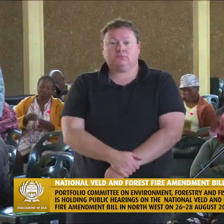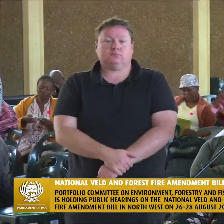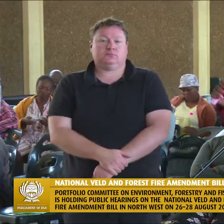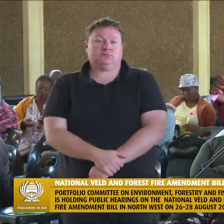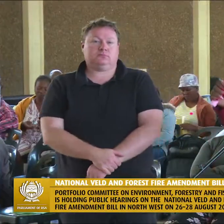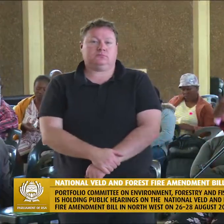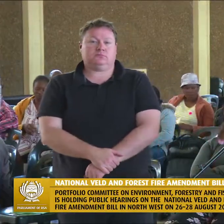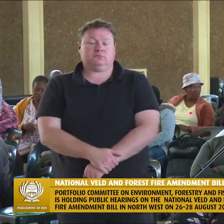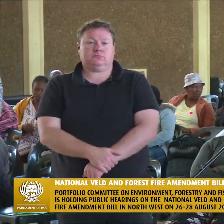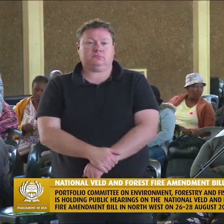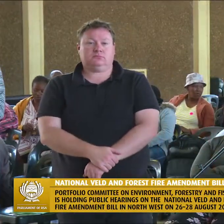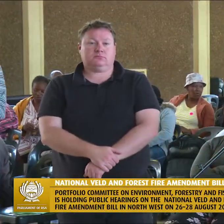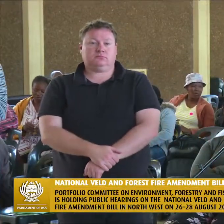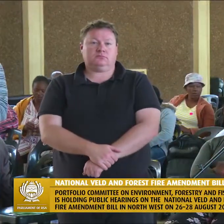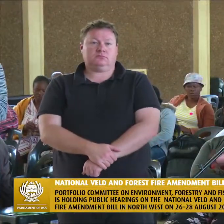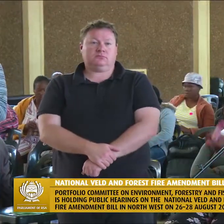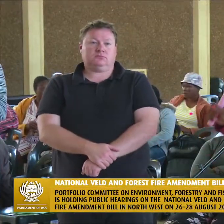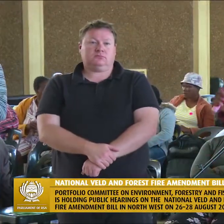foreign